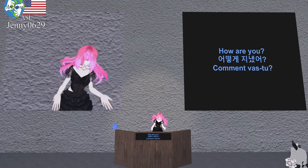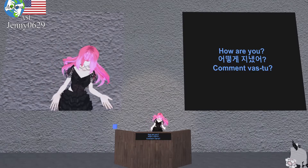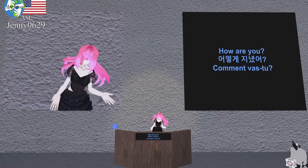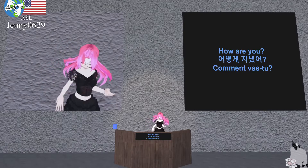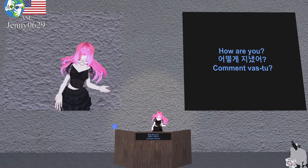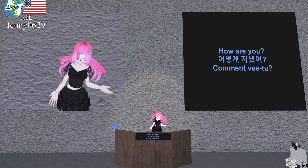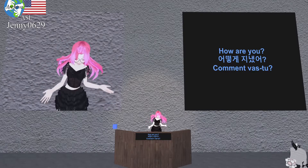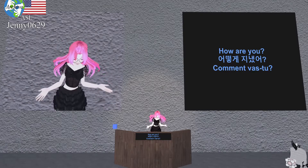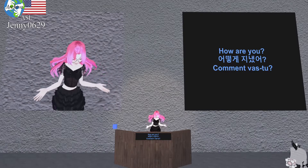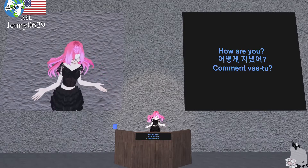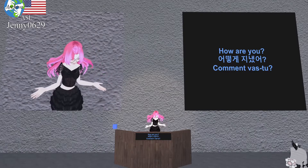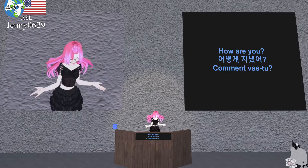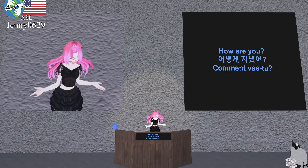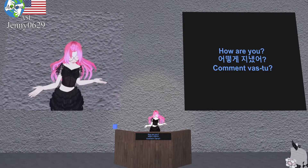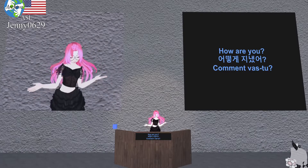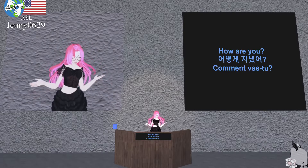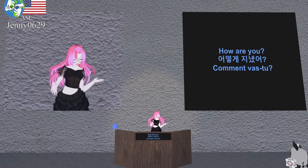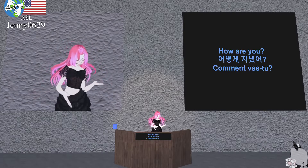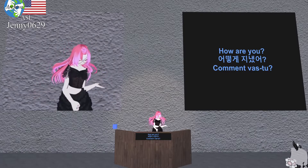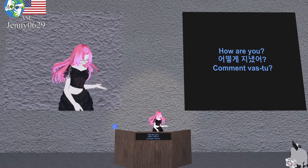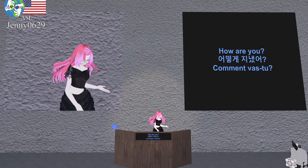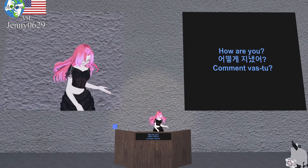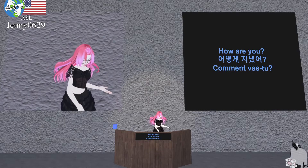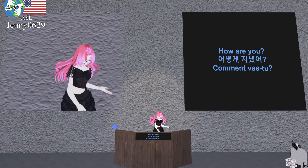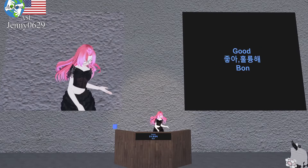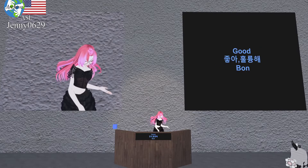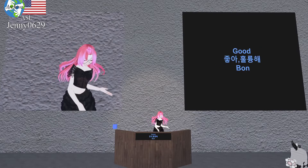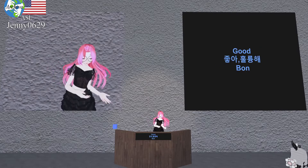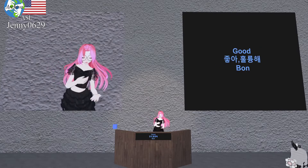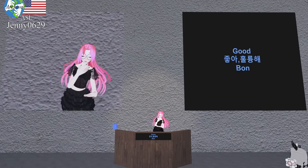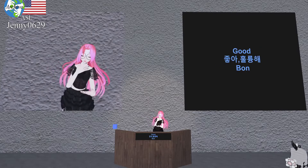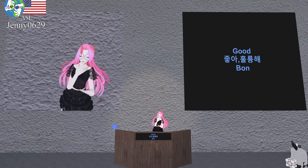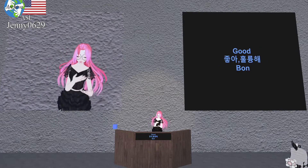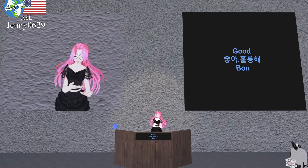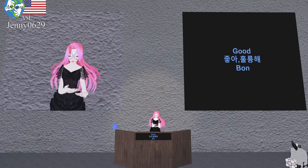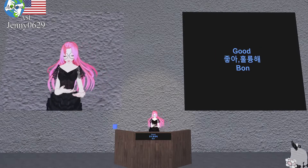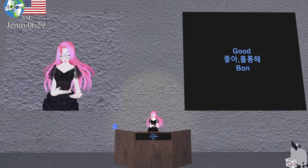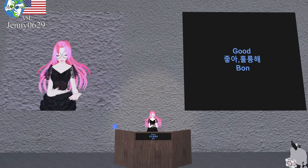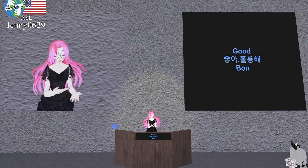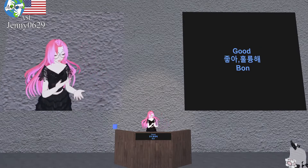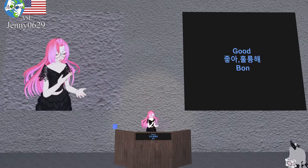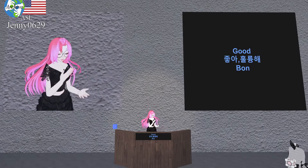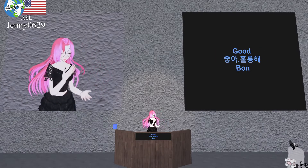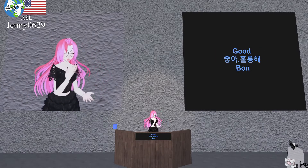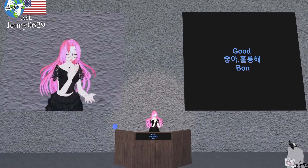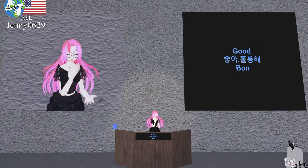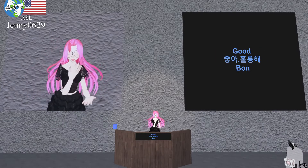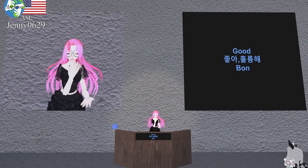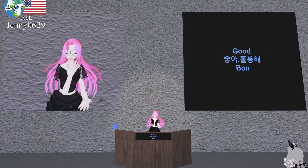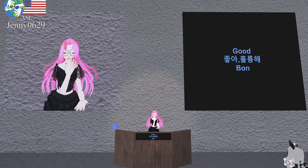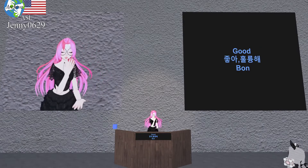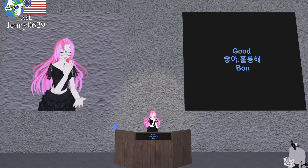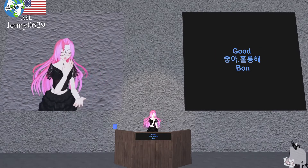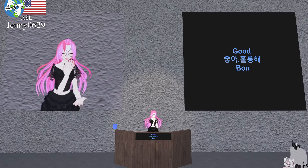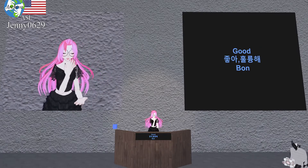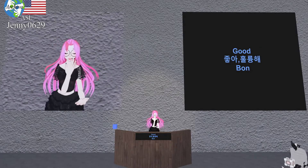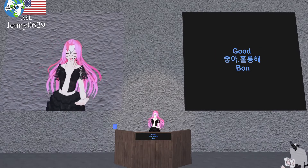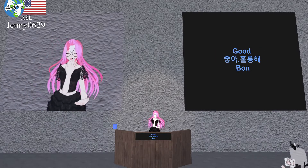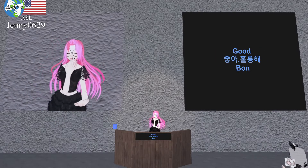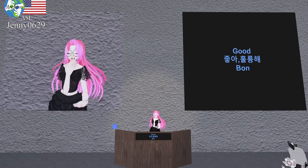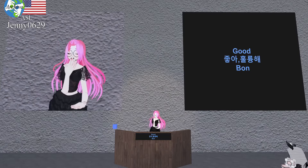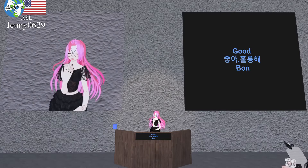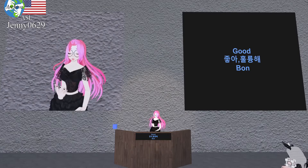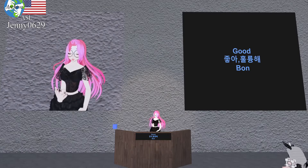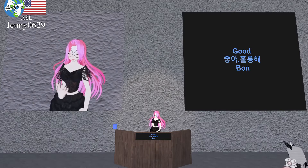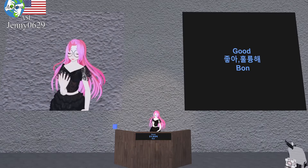Cool. So then somebody comes up to you and they're like, how are you? And you're like, I'm good. You need to know how to respond, right? So if you know